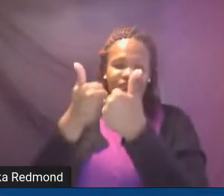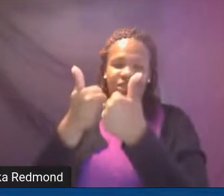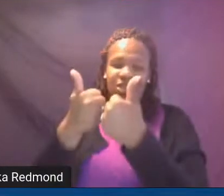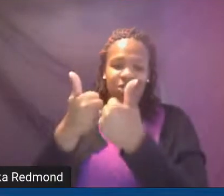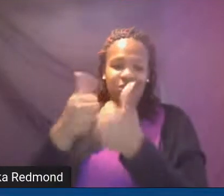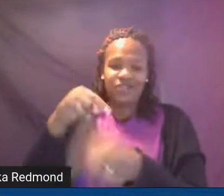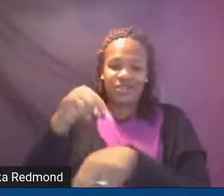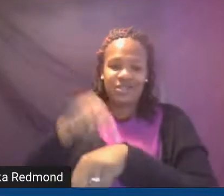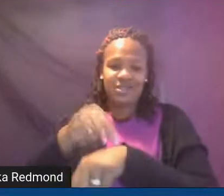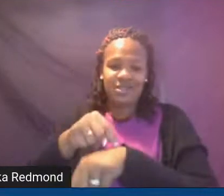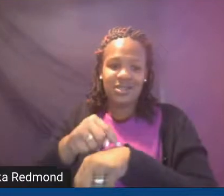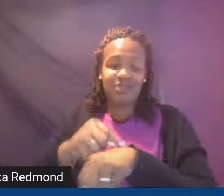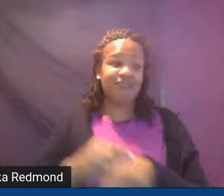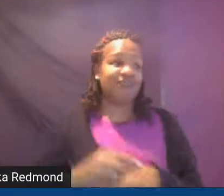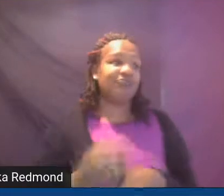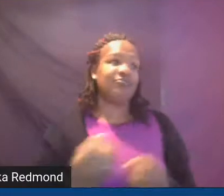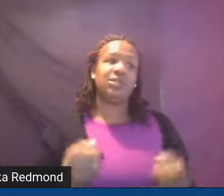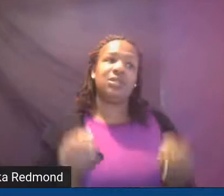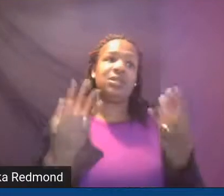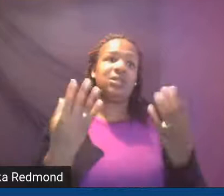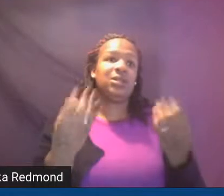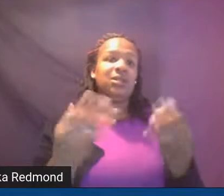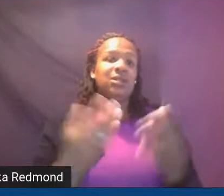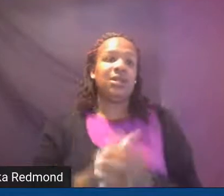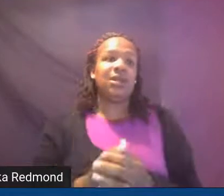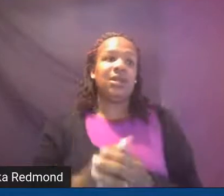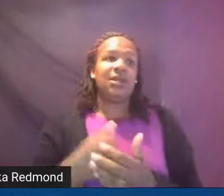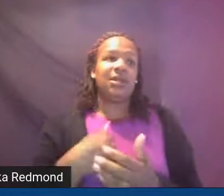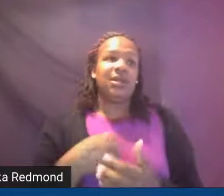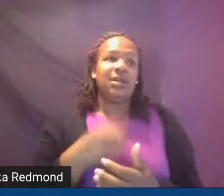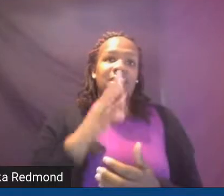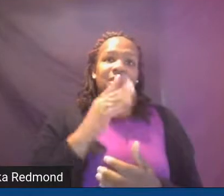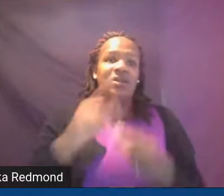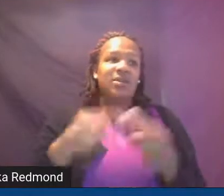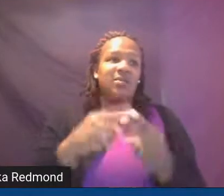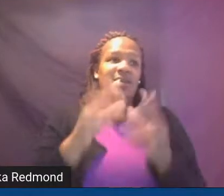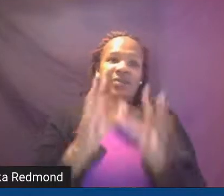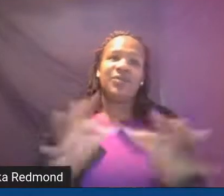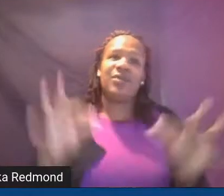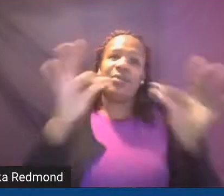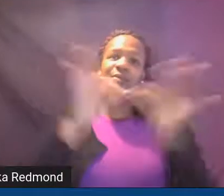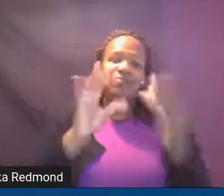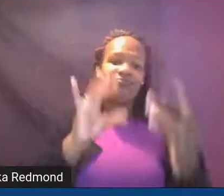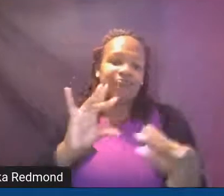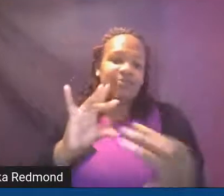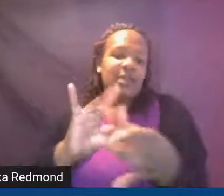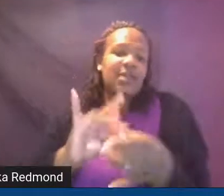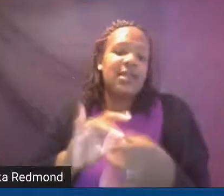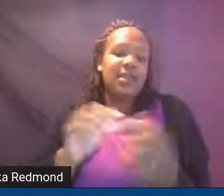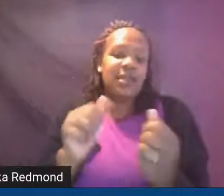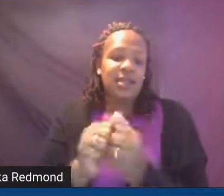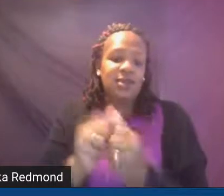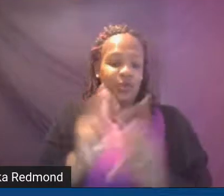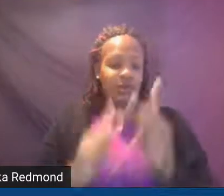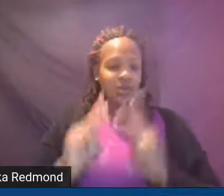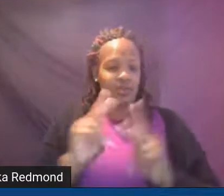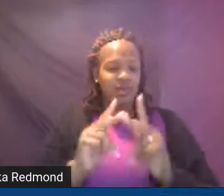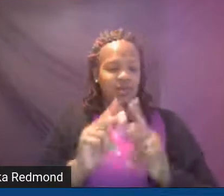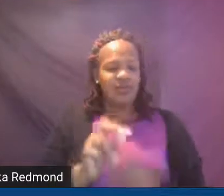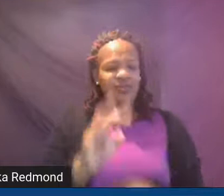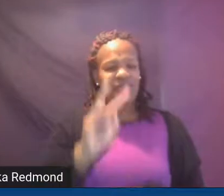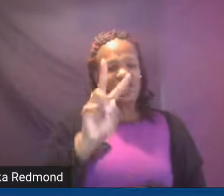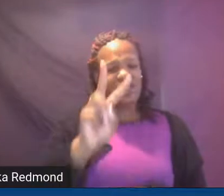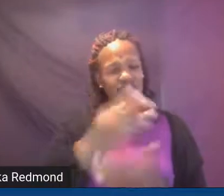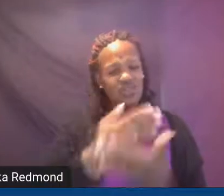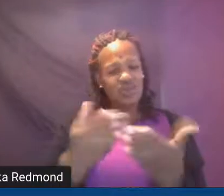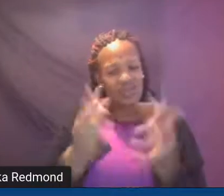there's been so many. I talked about the importance of connecting with people, and I think there's two things that I think are important to